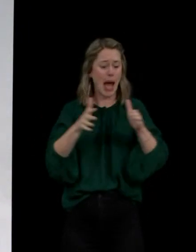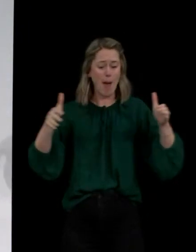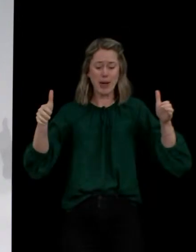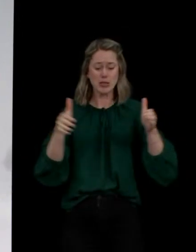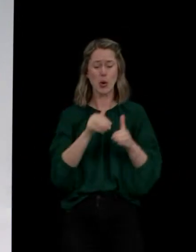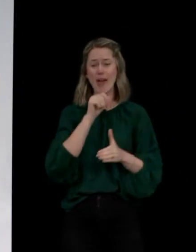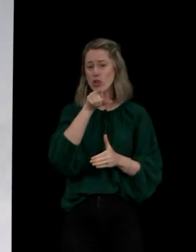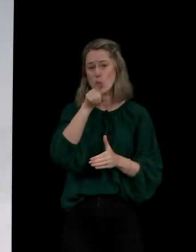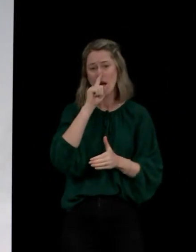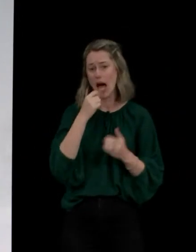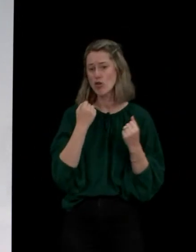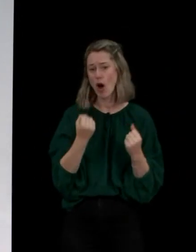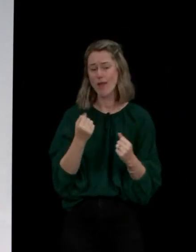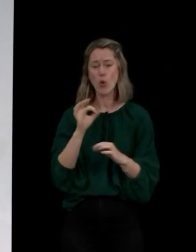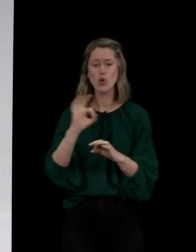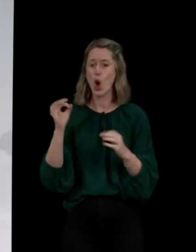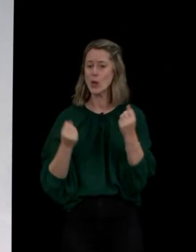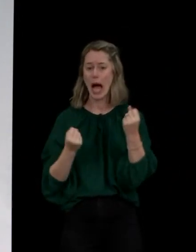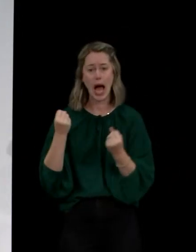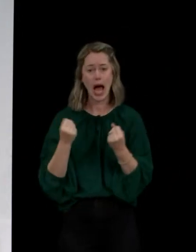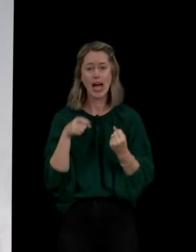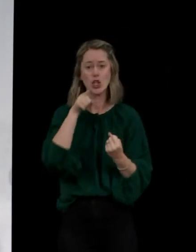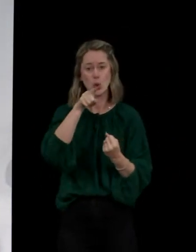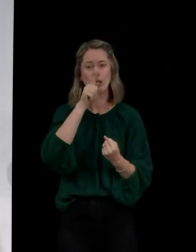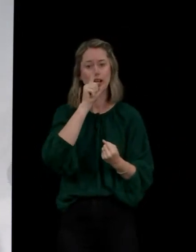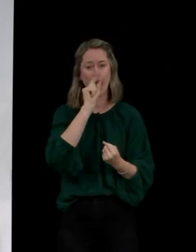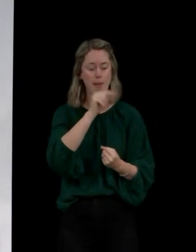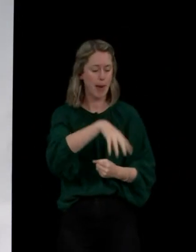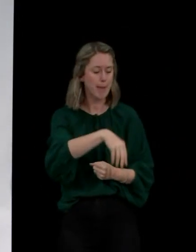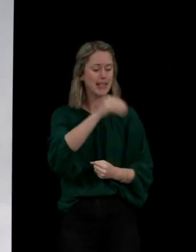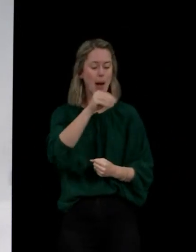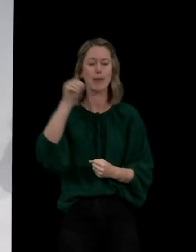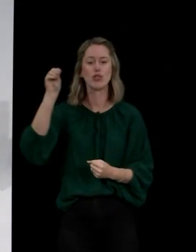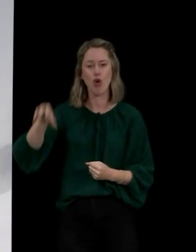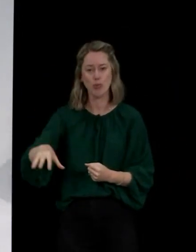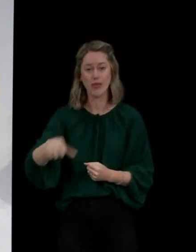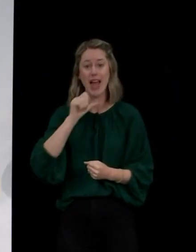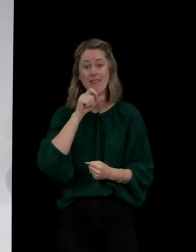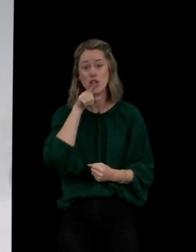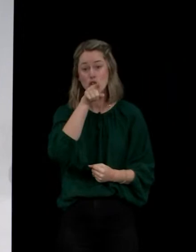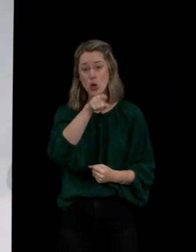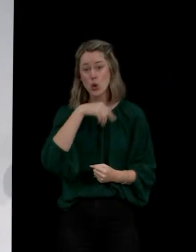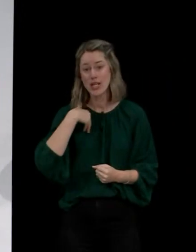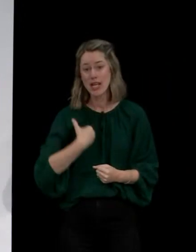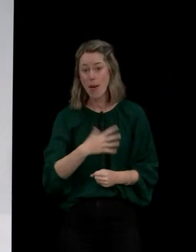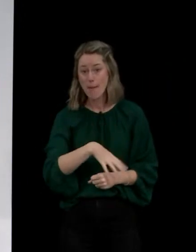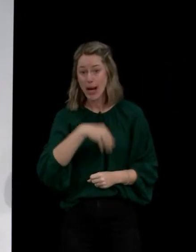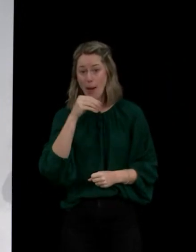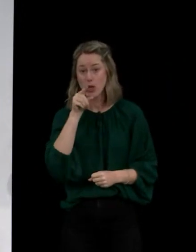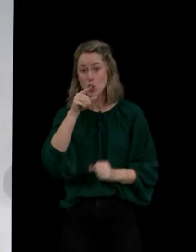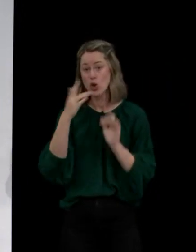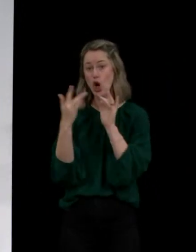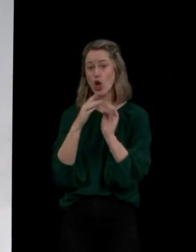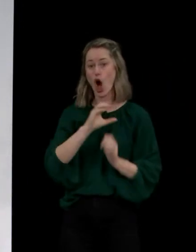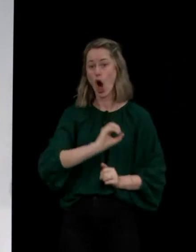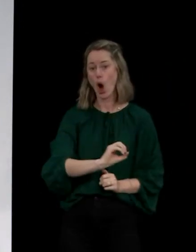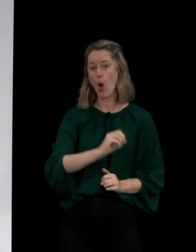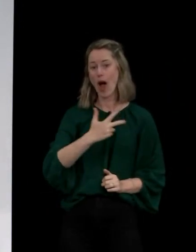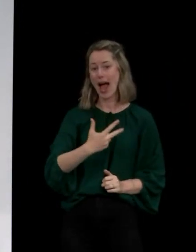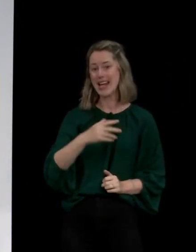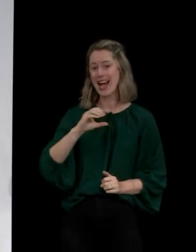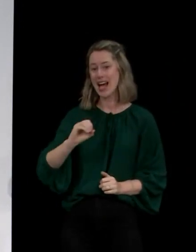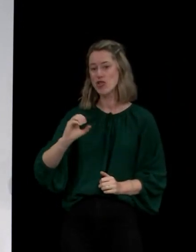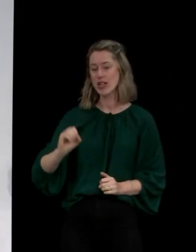can't drive or don't have transport to be vaccinated. If you are someone who needs this service, you can contact